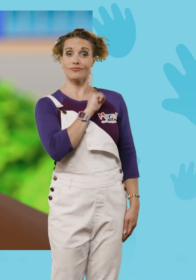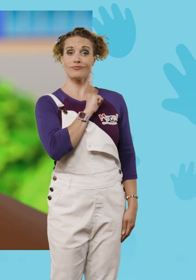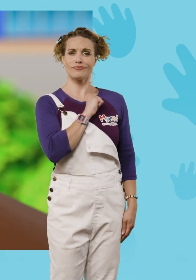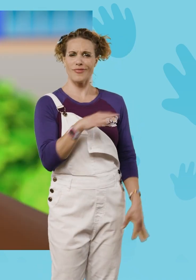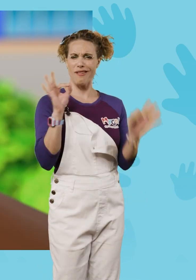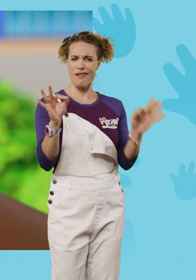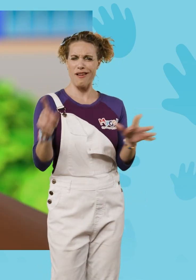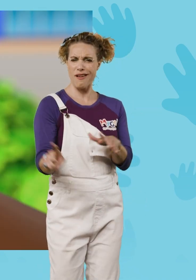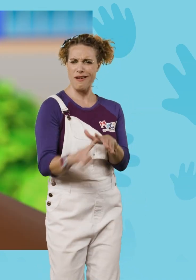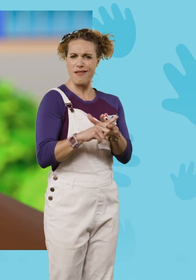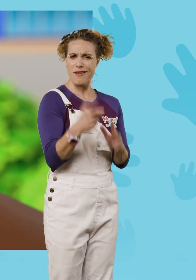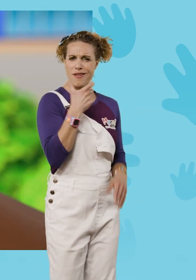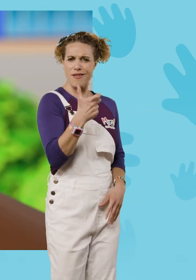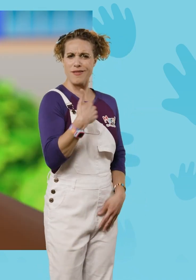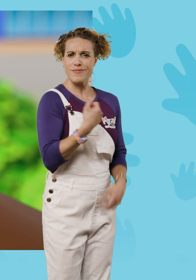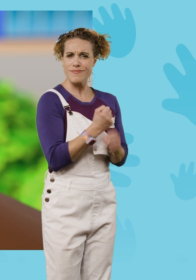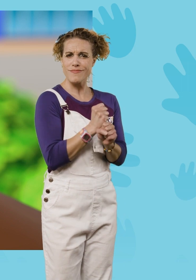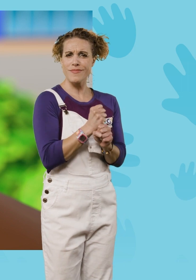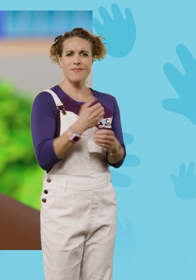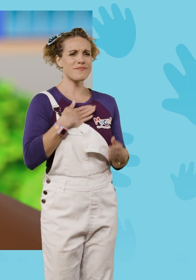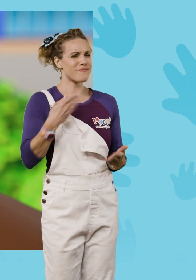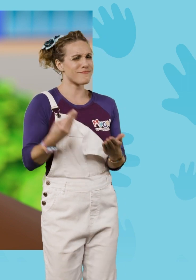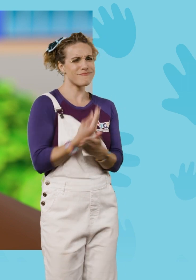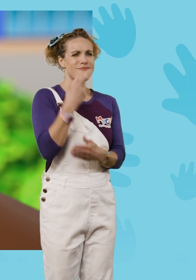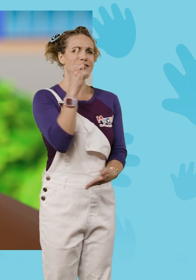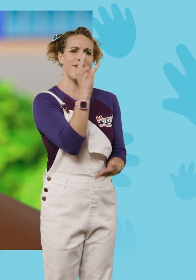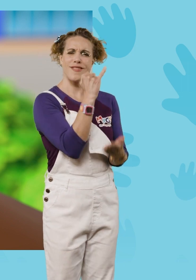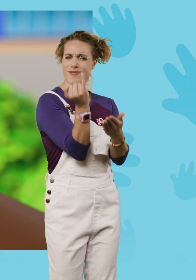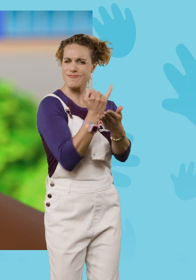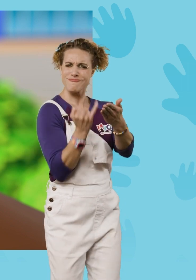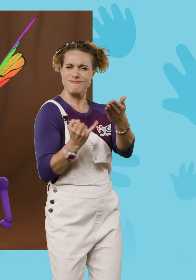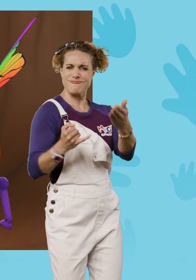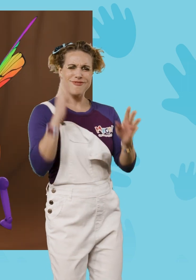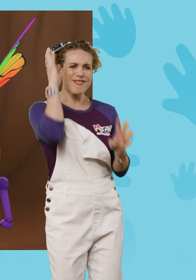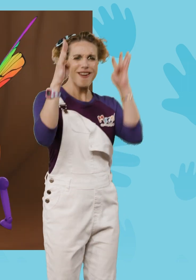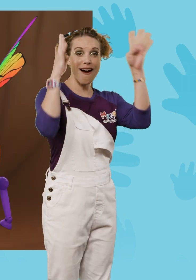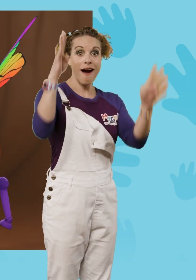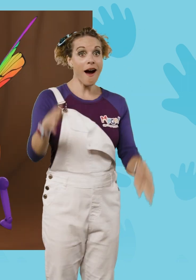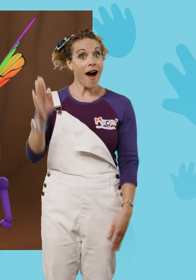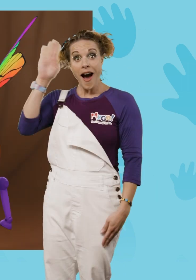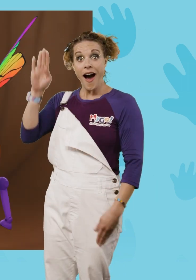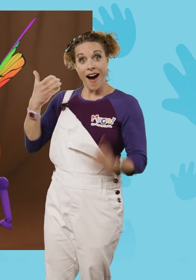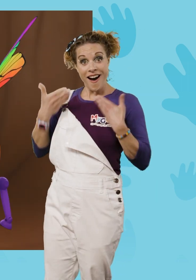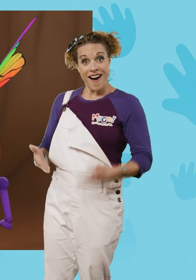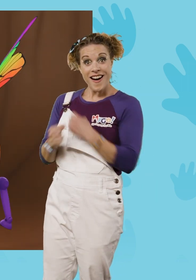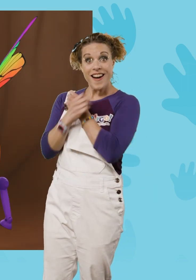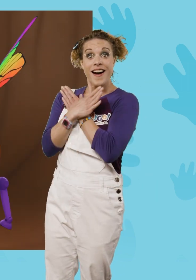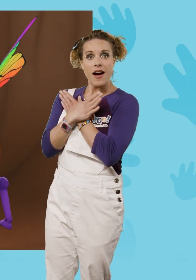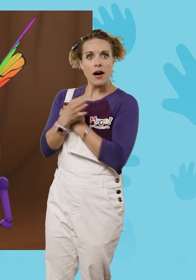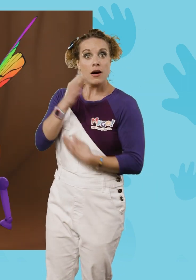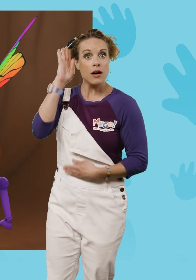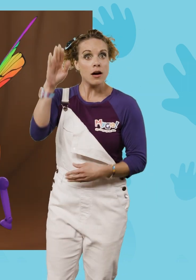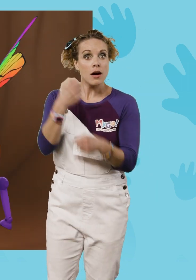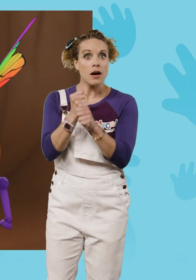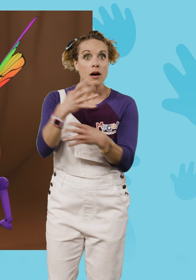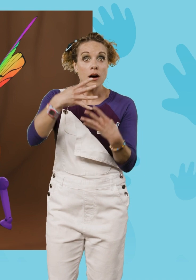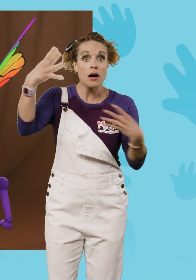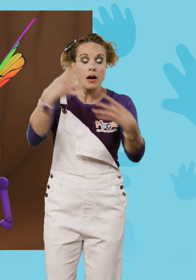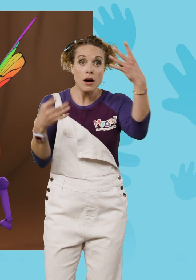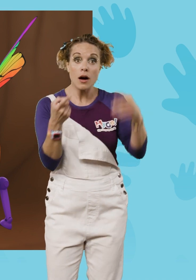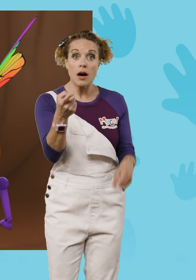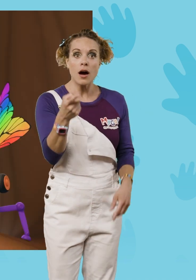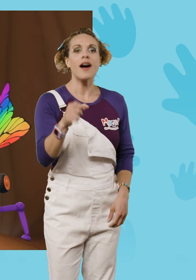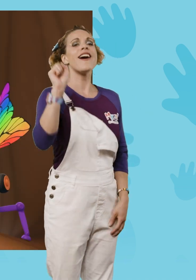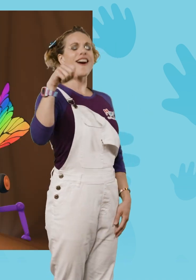Bonjour, I'm Spencer. You're just in time to watch me make my latest artistic creation. Hey, it's me, Blippi. Are you about to